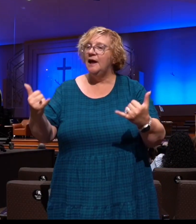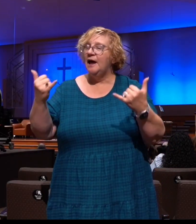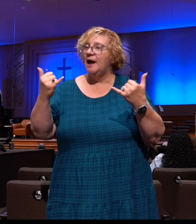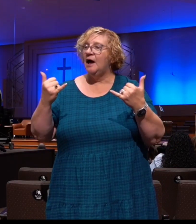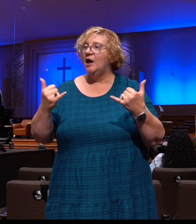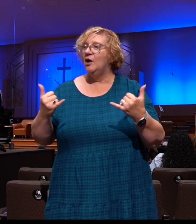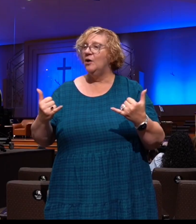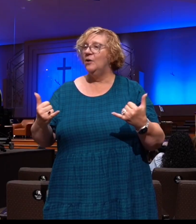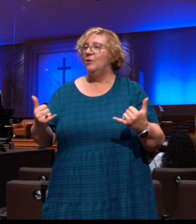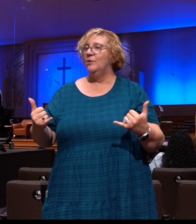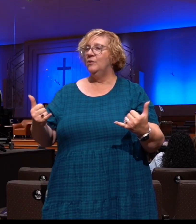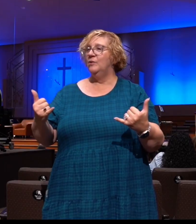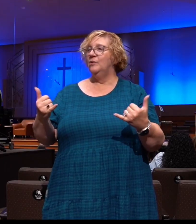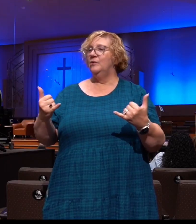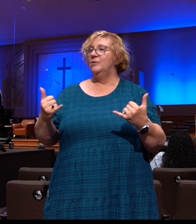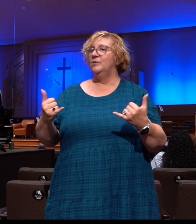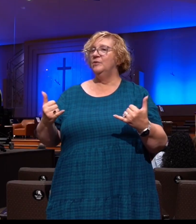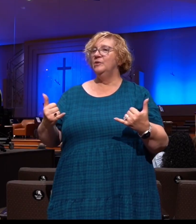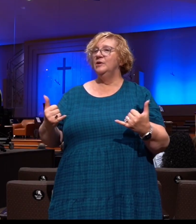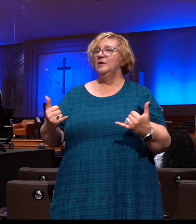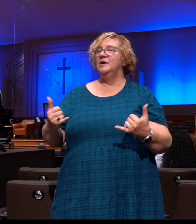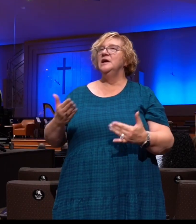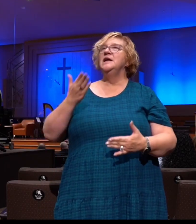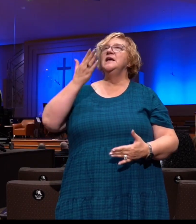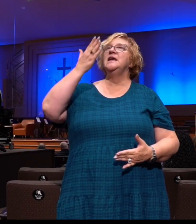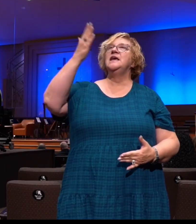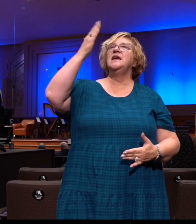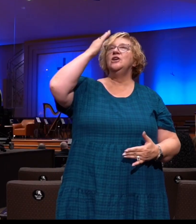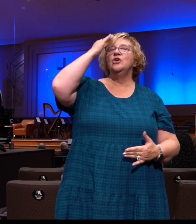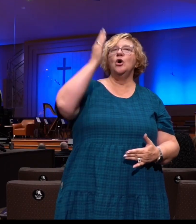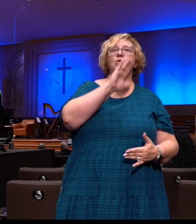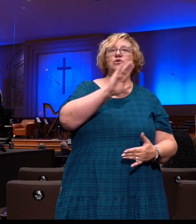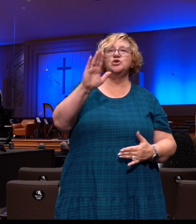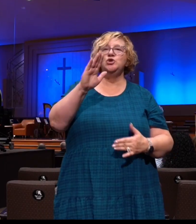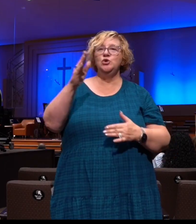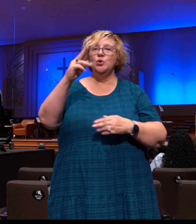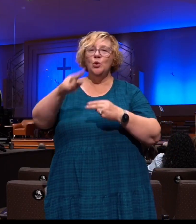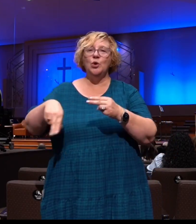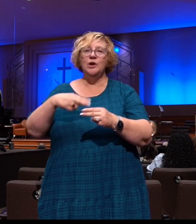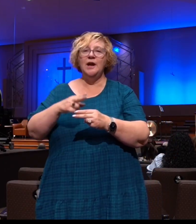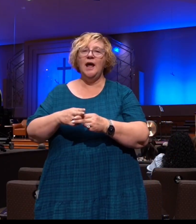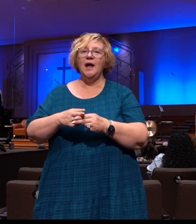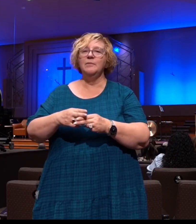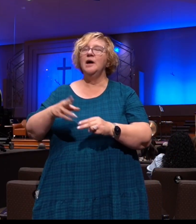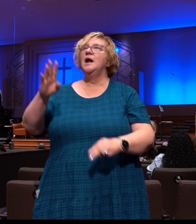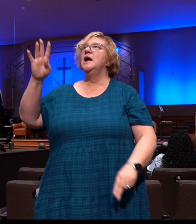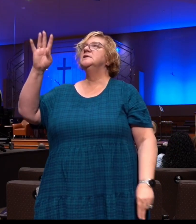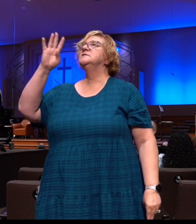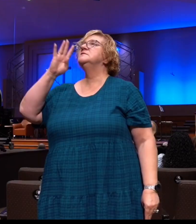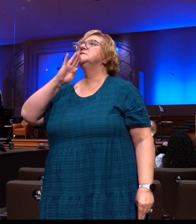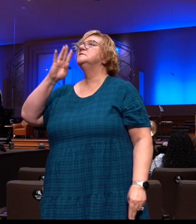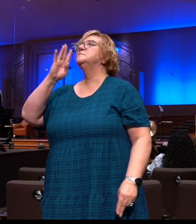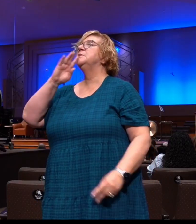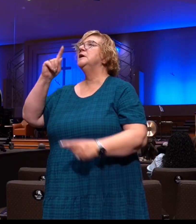today. He knows your name and speaks it to his